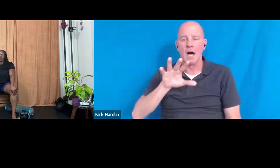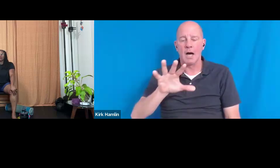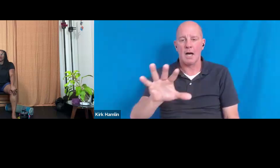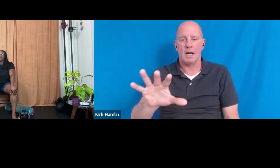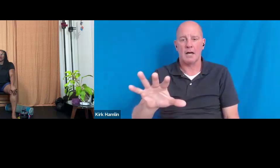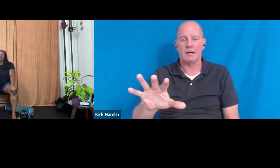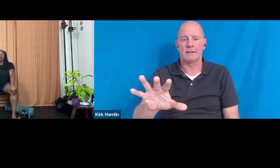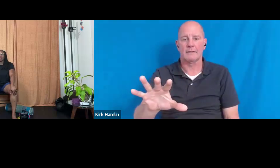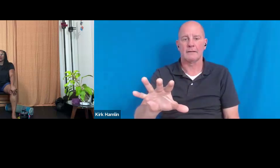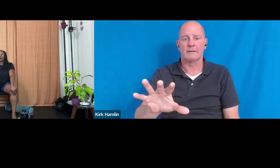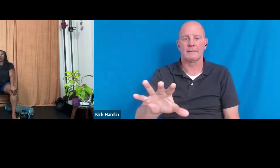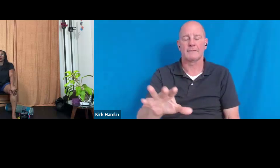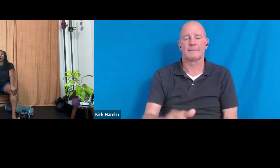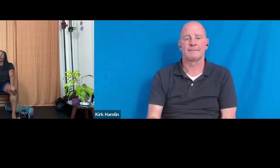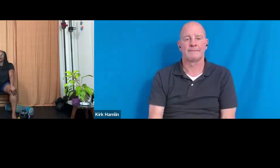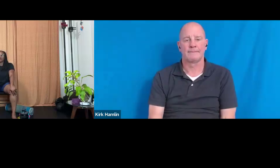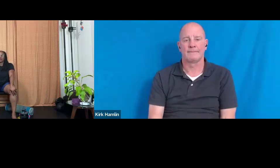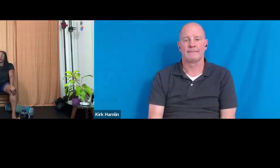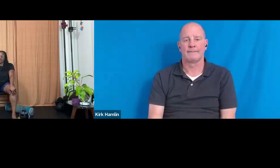and out.